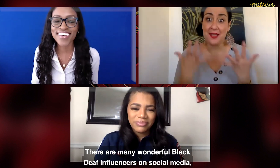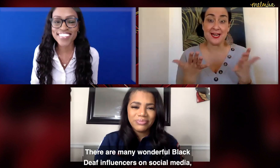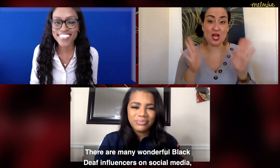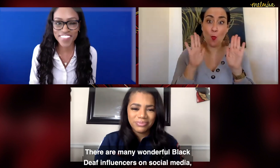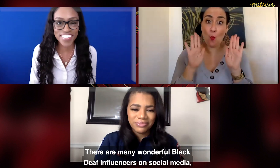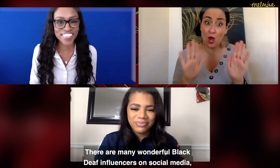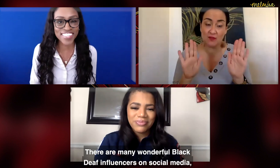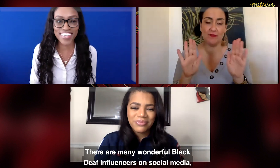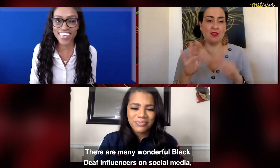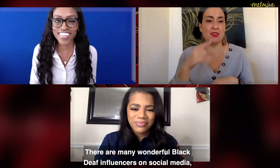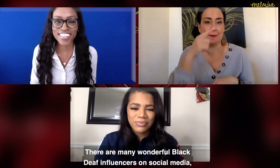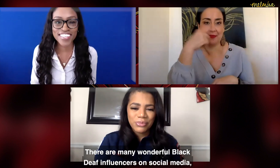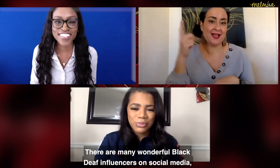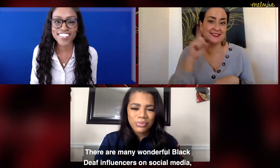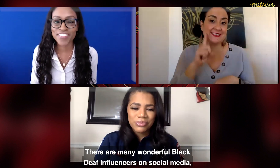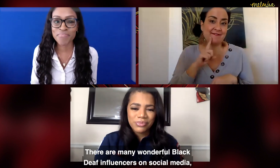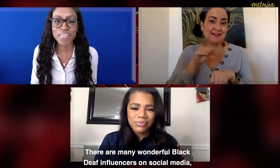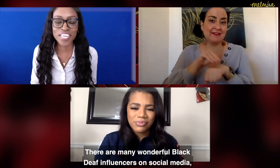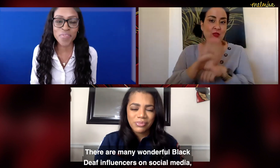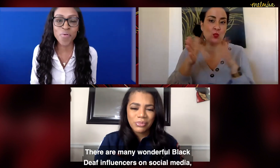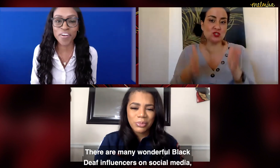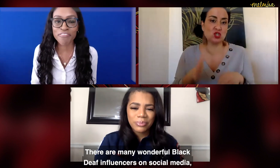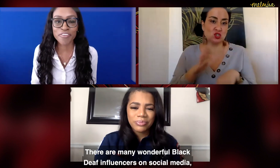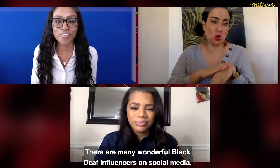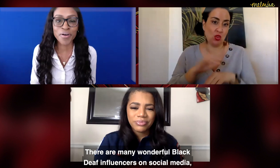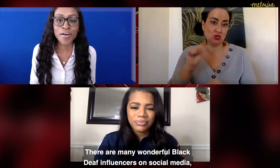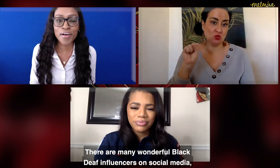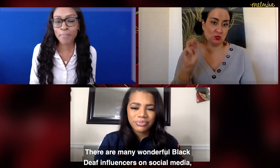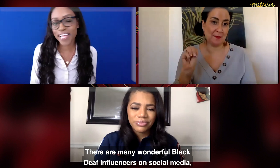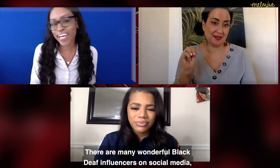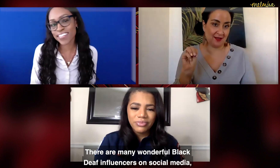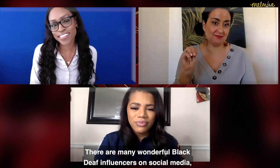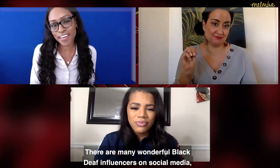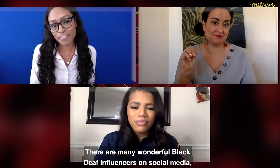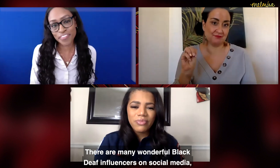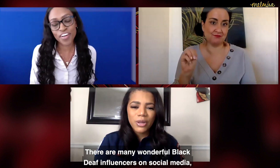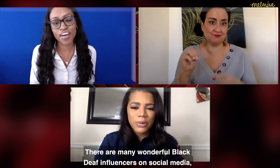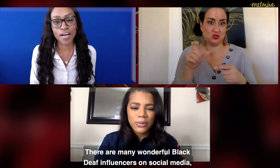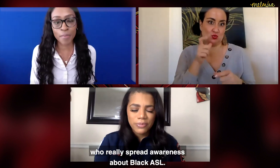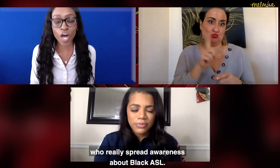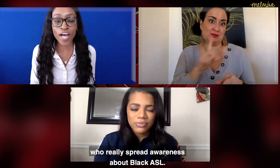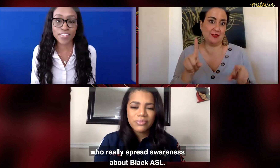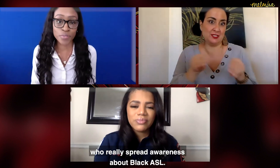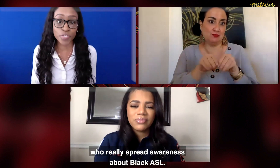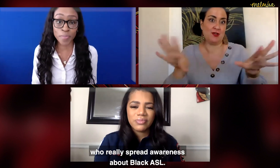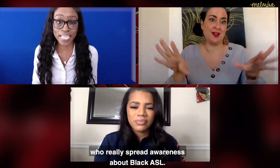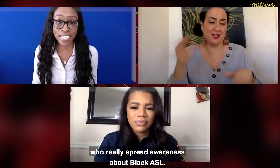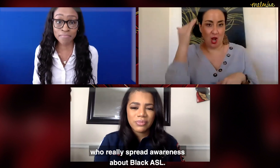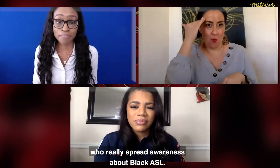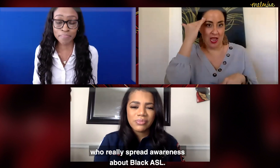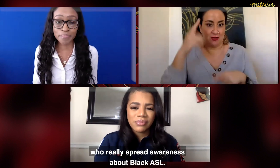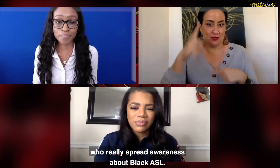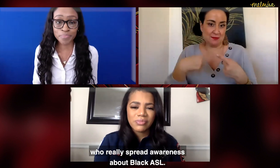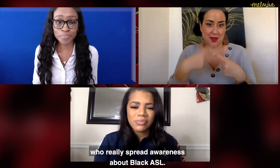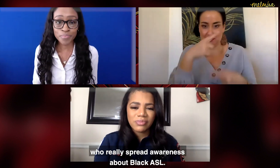Yes, definitely. So many wonderful Black deaf on social